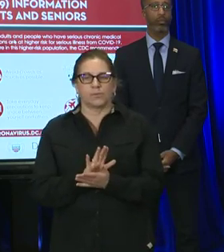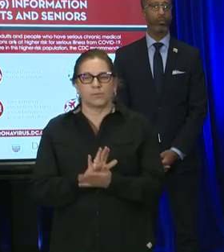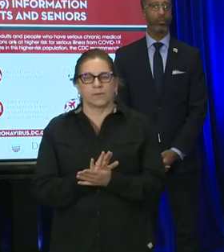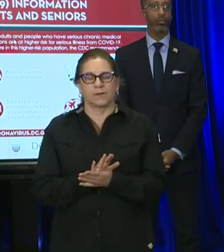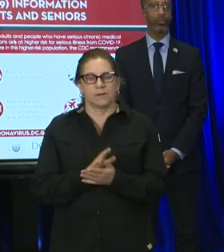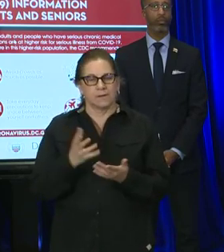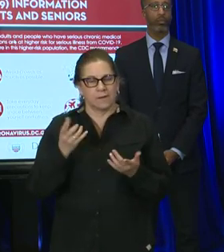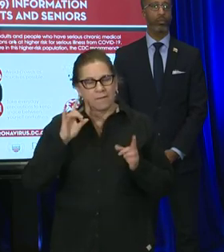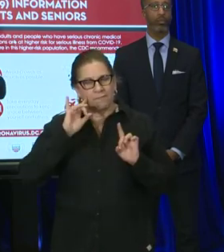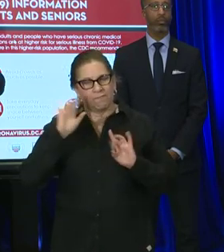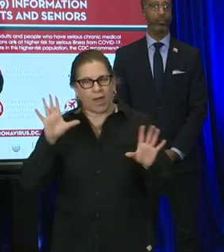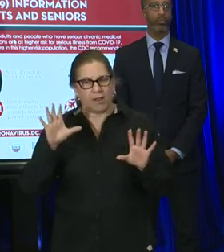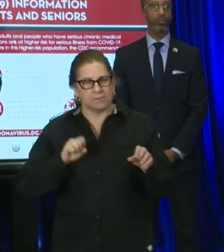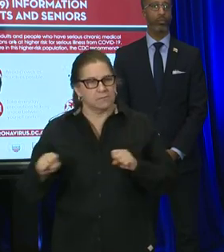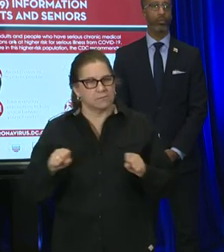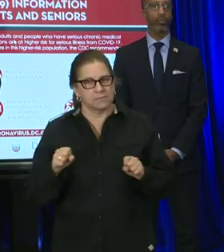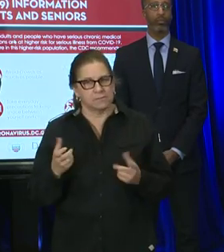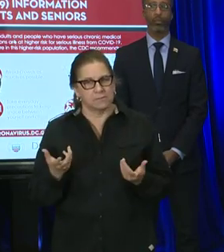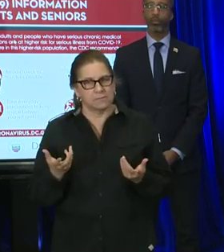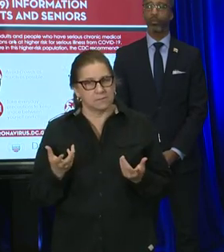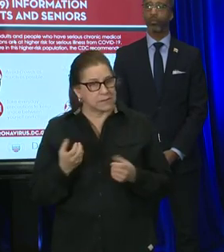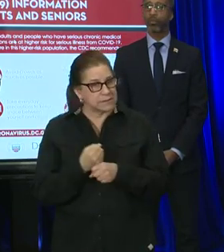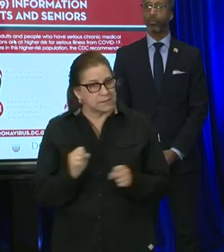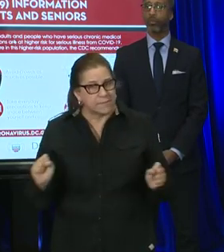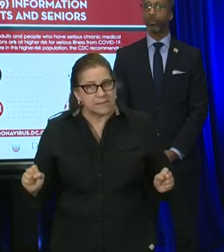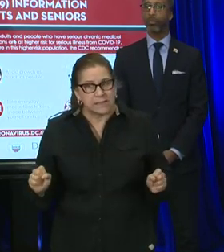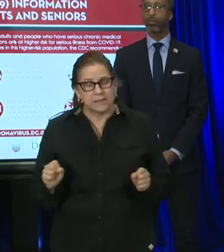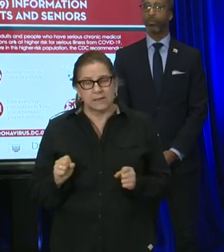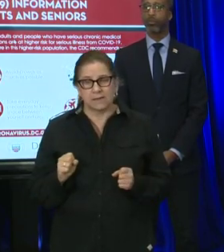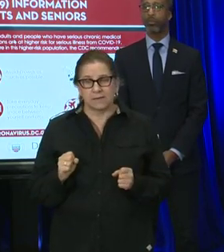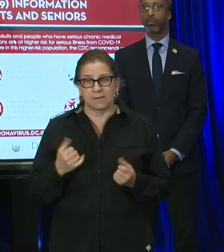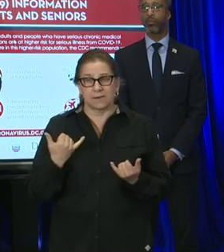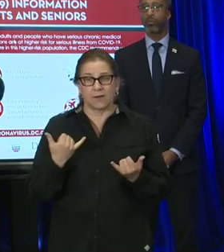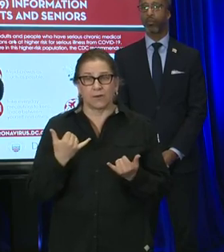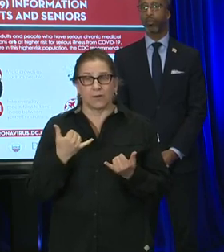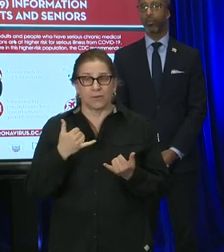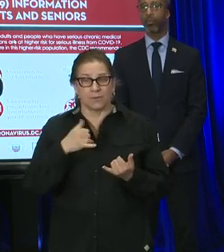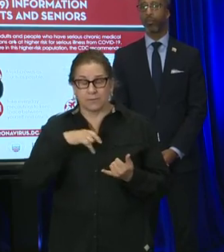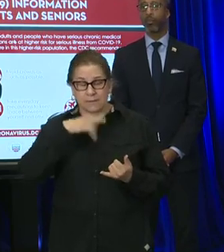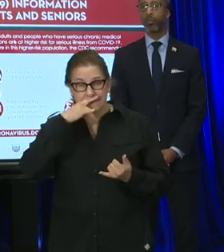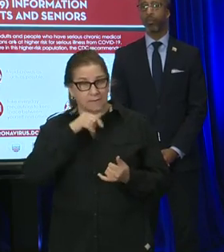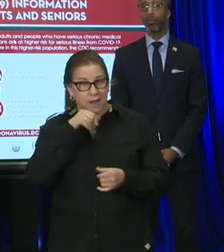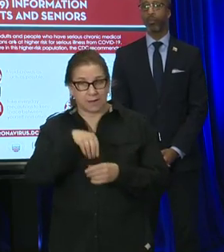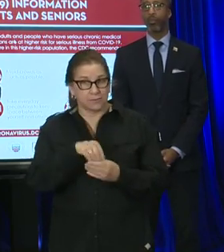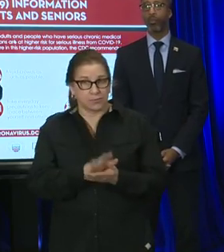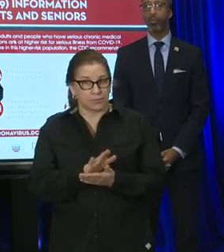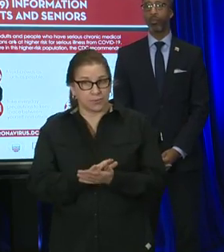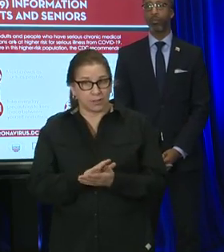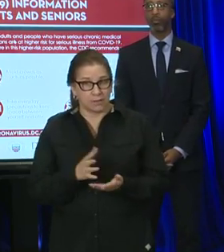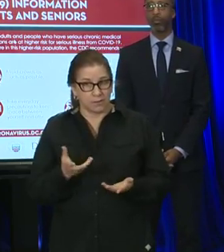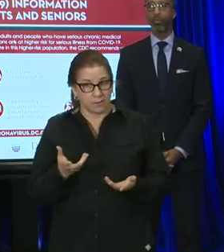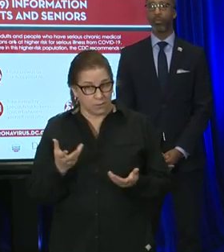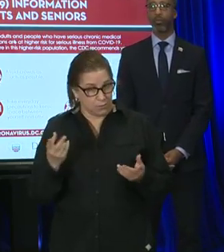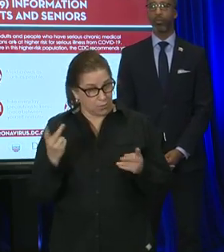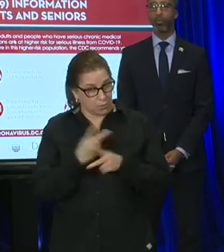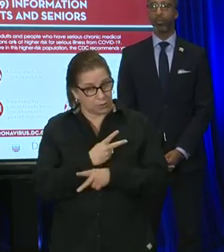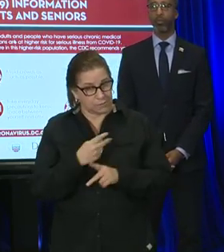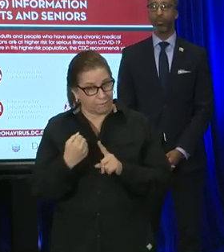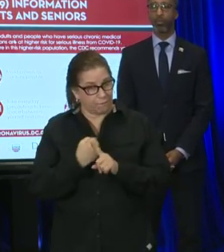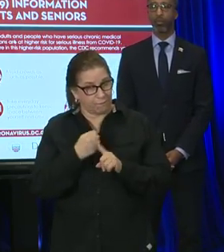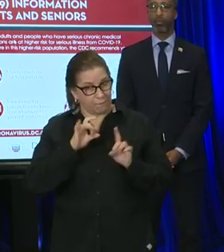plan to address that, just with kids being out? Well, we're always concerned about our children,